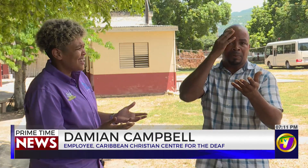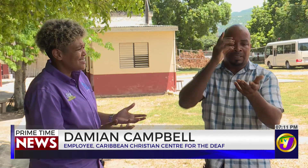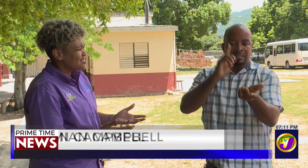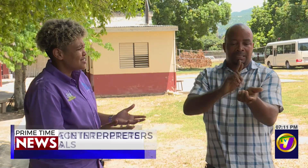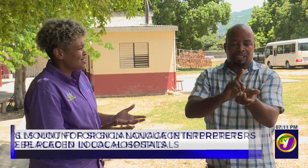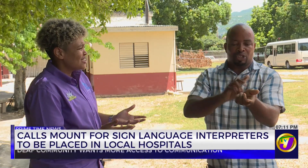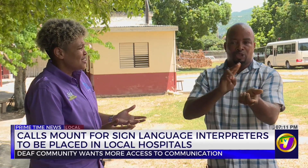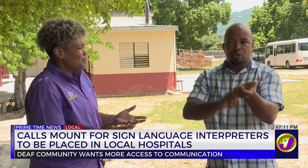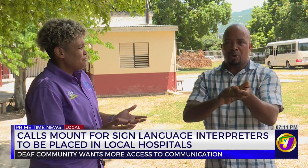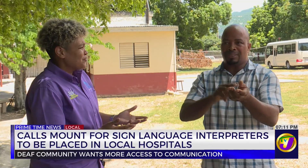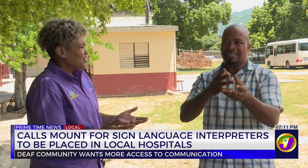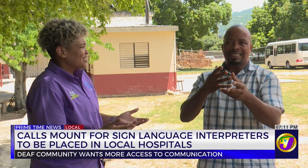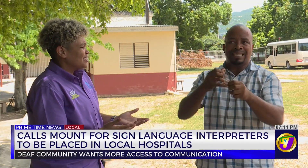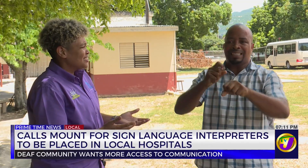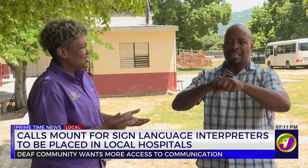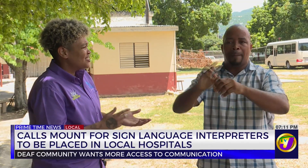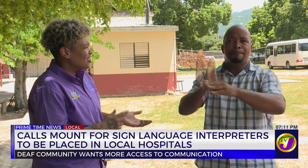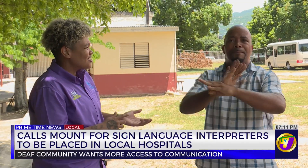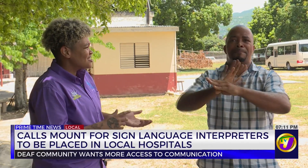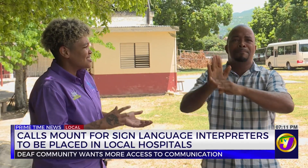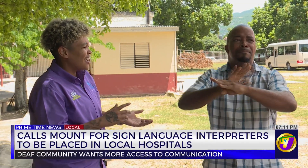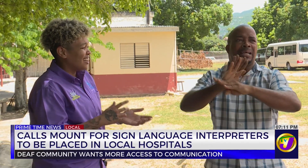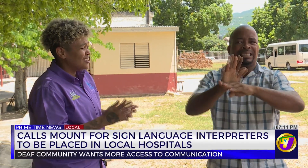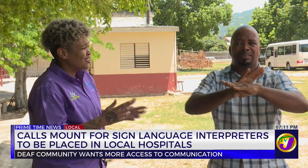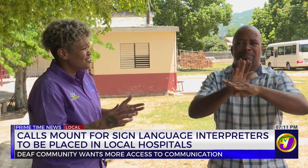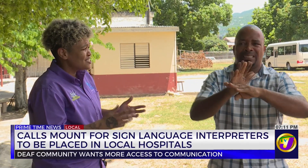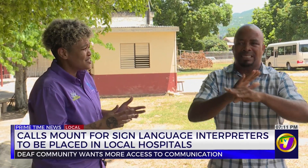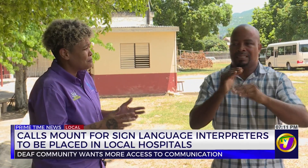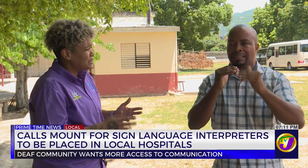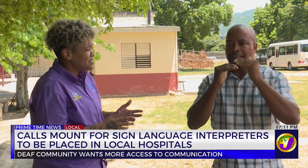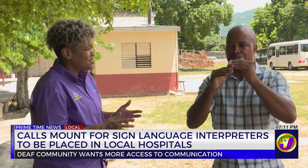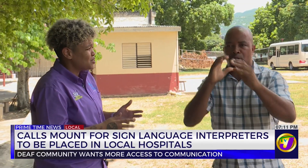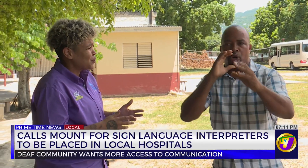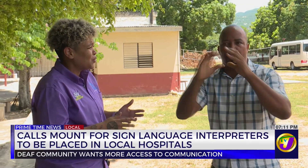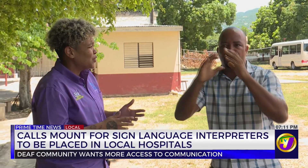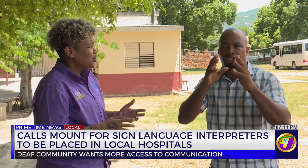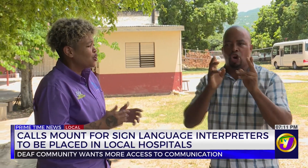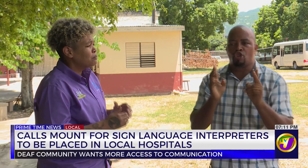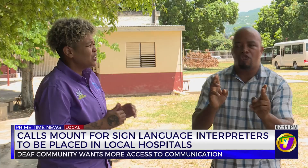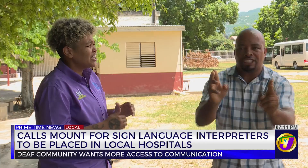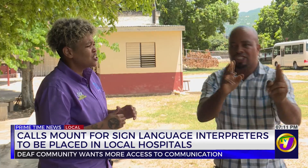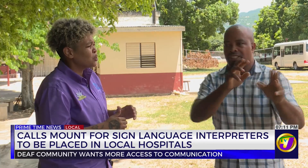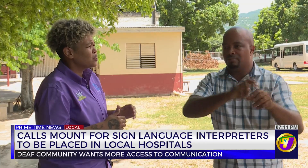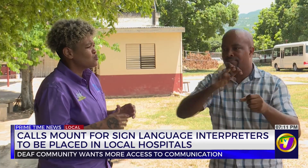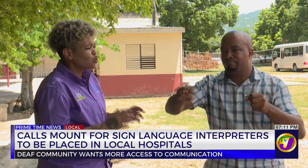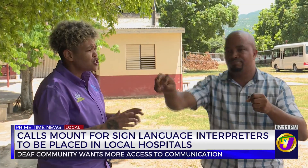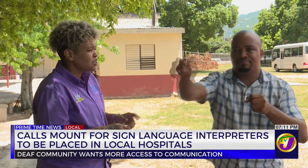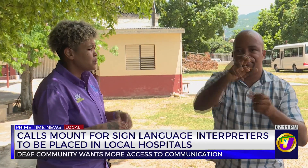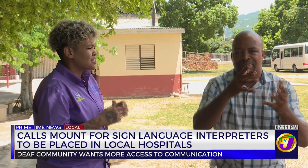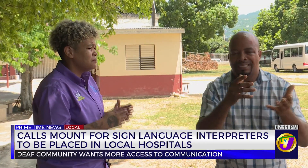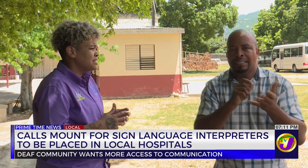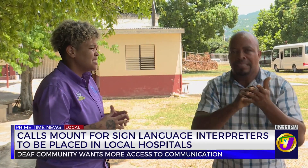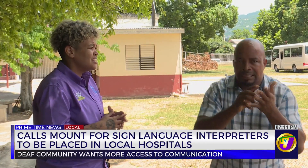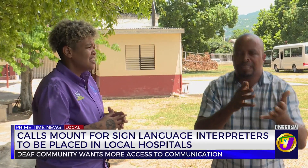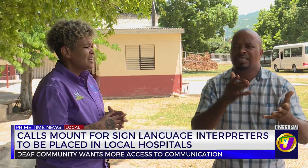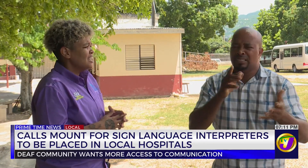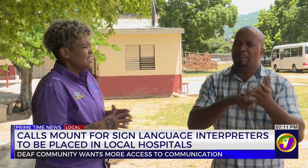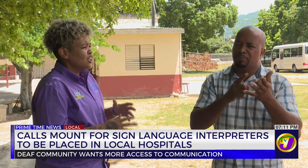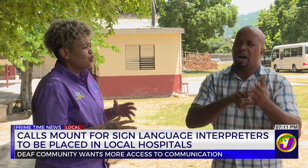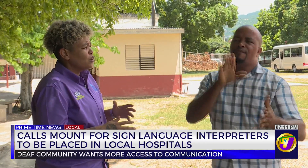that the doctors and the nurses, they're busy, so the communication was rushed, it was limited, it